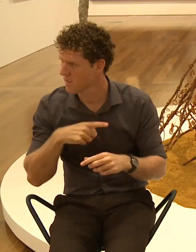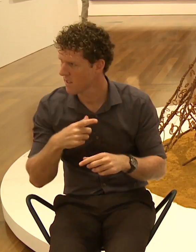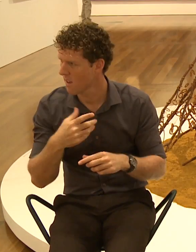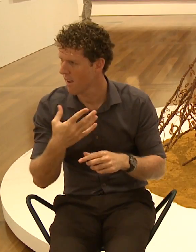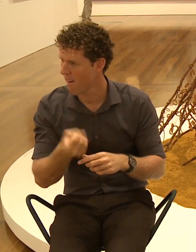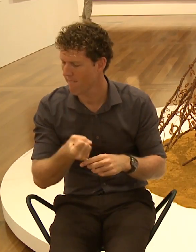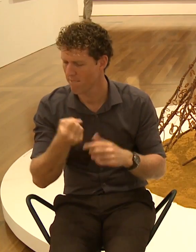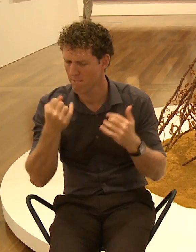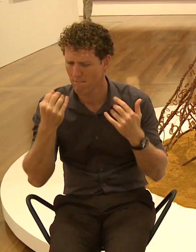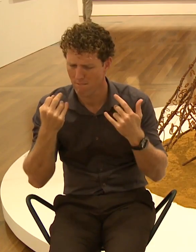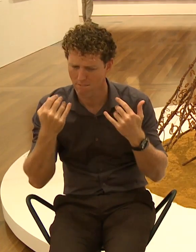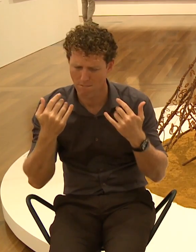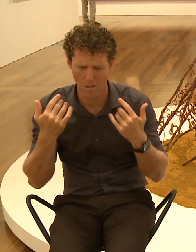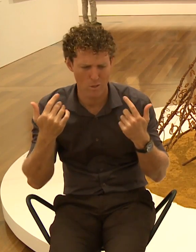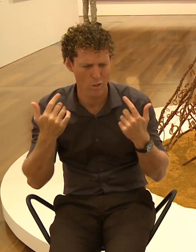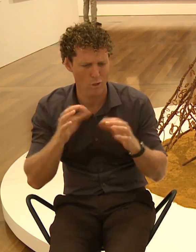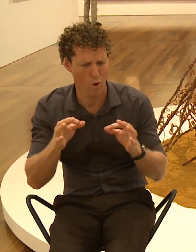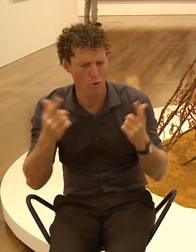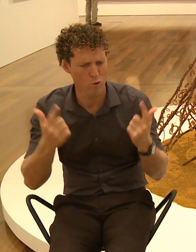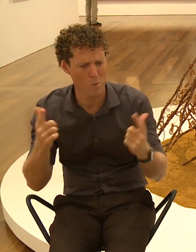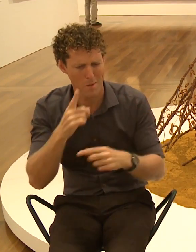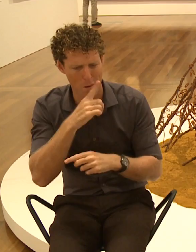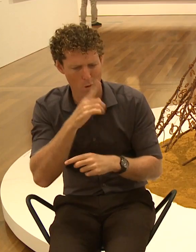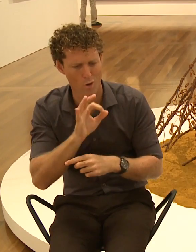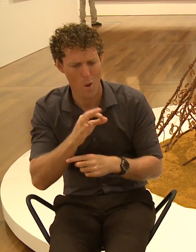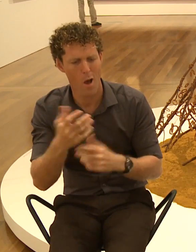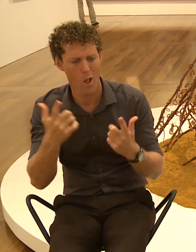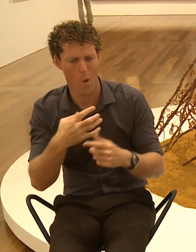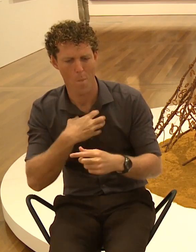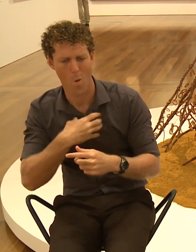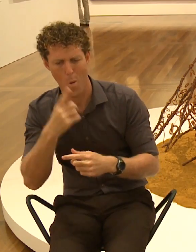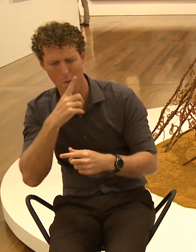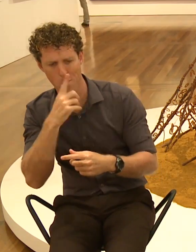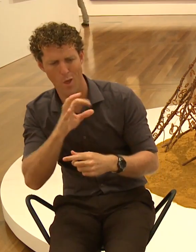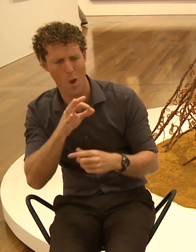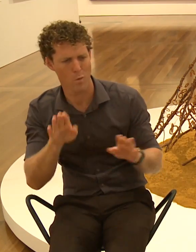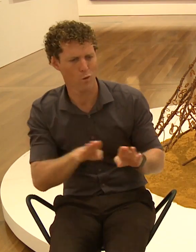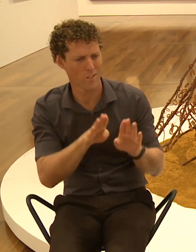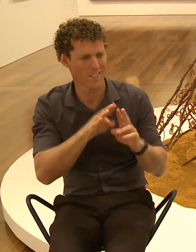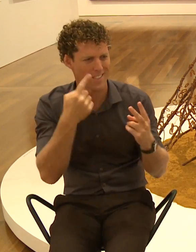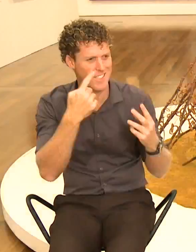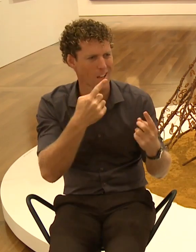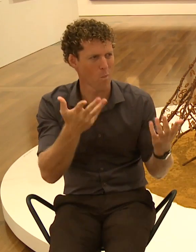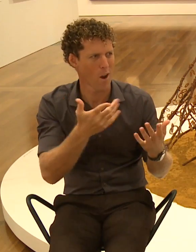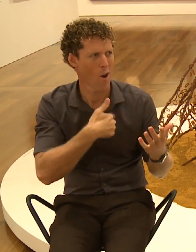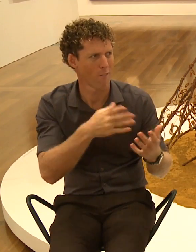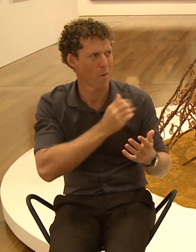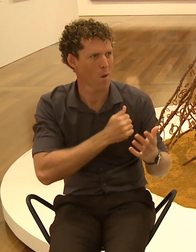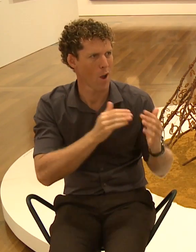there's just far too, I don't say too many people, but there's a lot more people than what I'm used to seeing from where I come